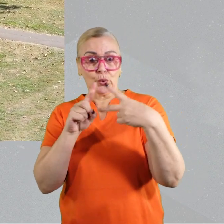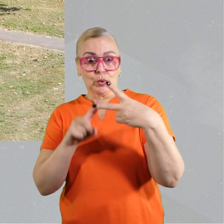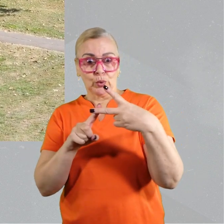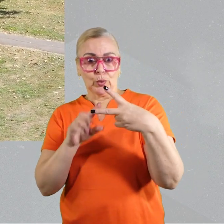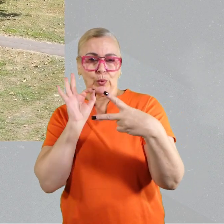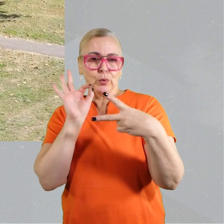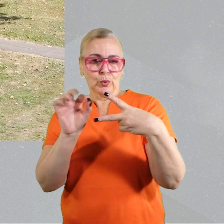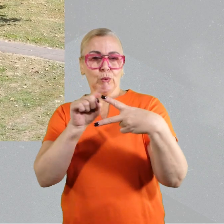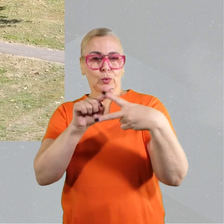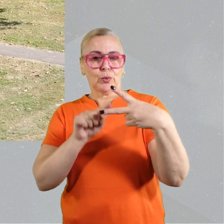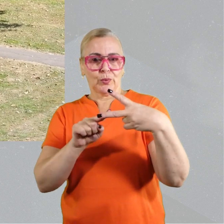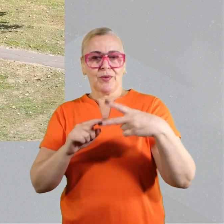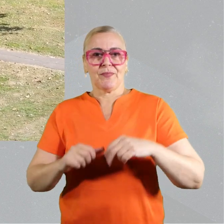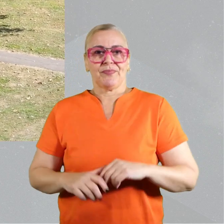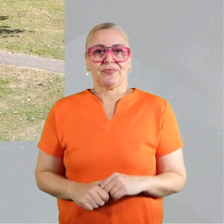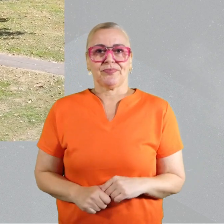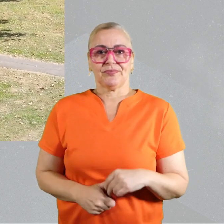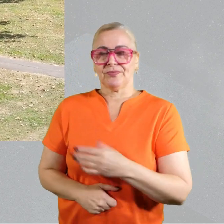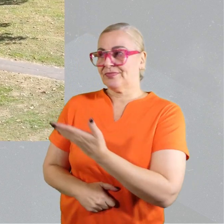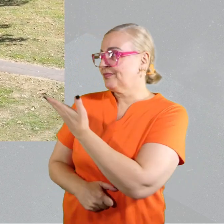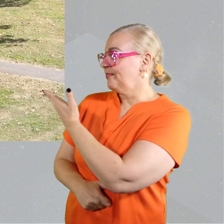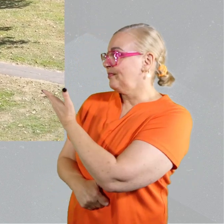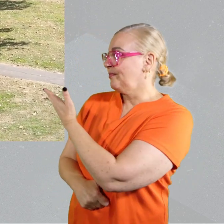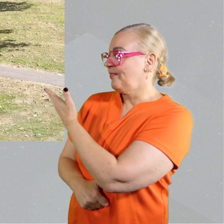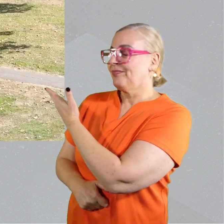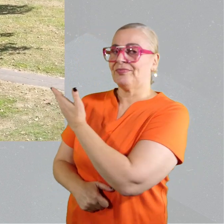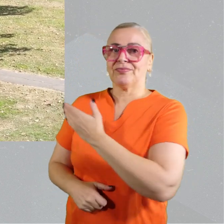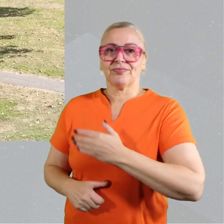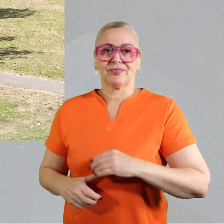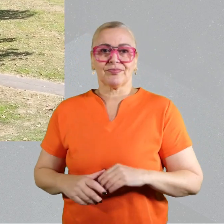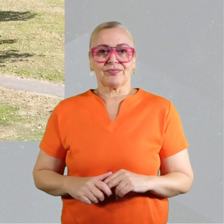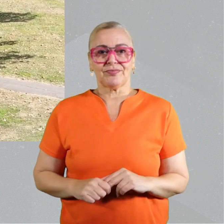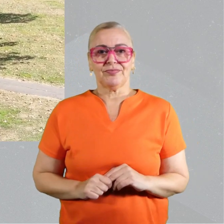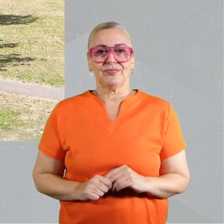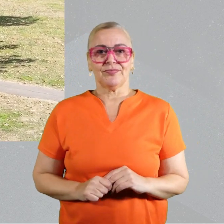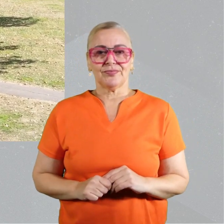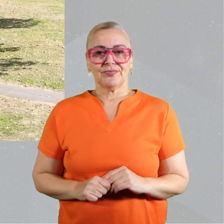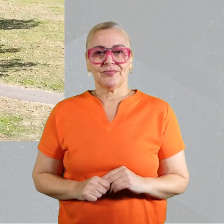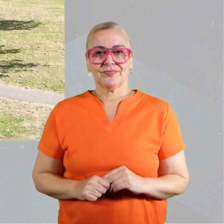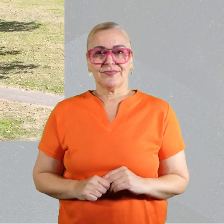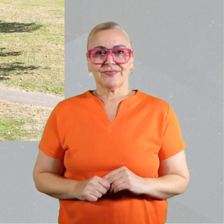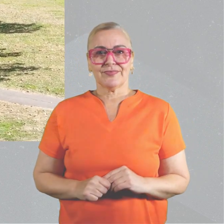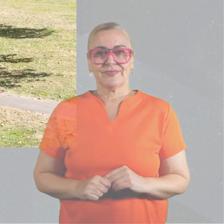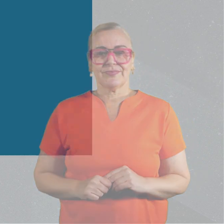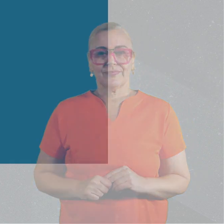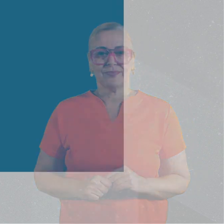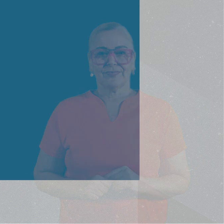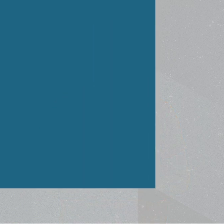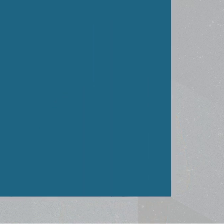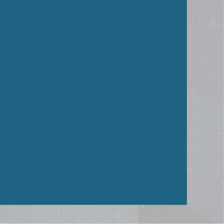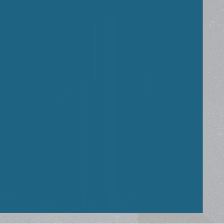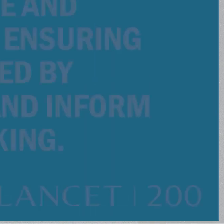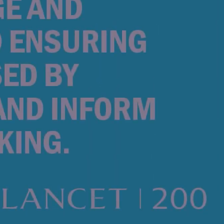year, we draw attention to research for health as a critical health issue. To drive progress, we have two asks.